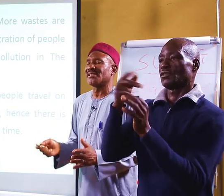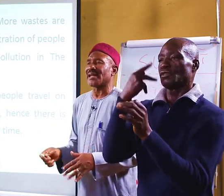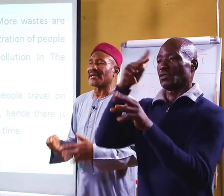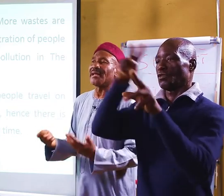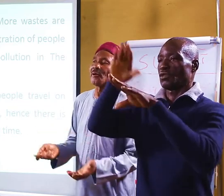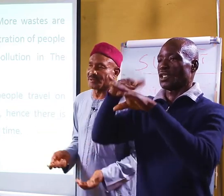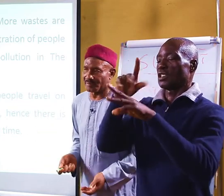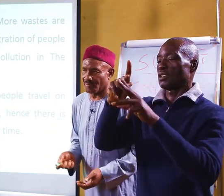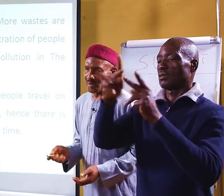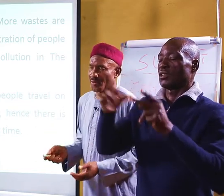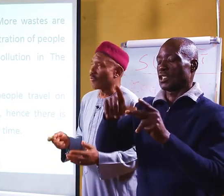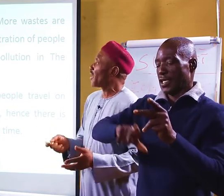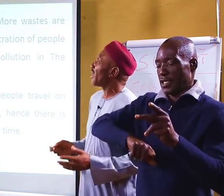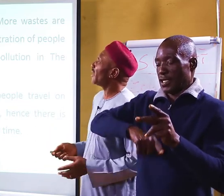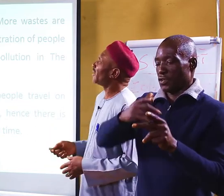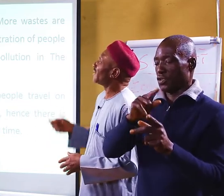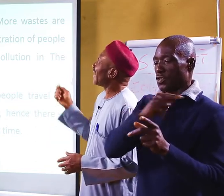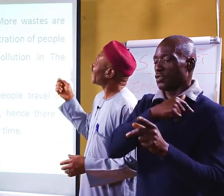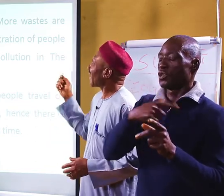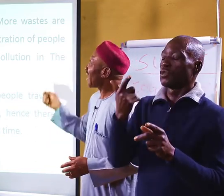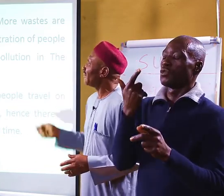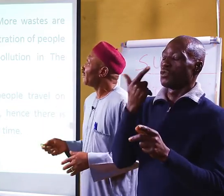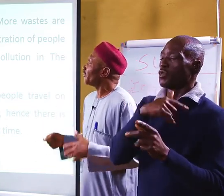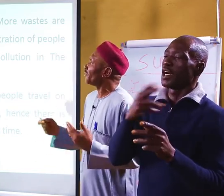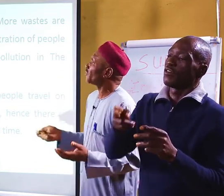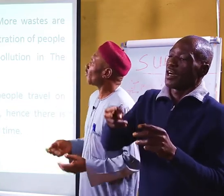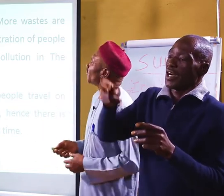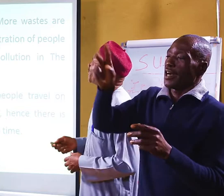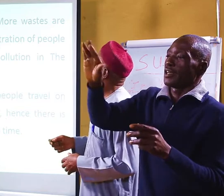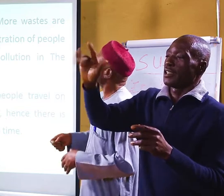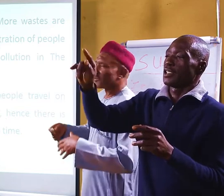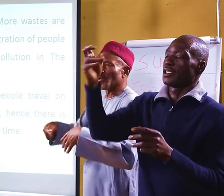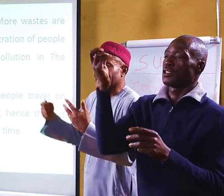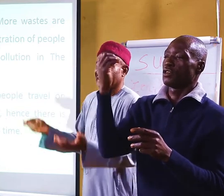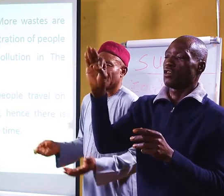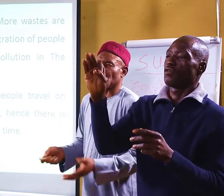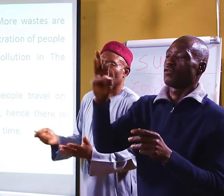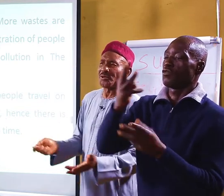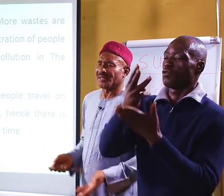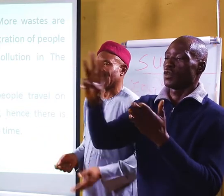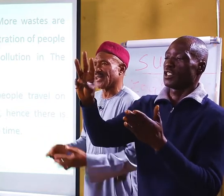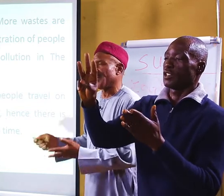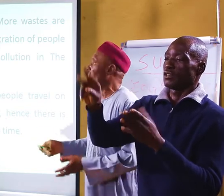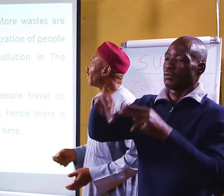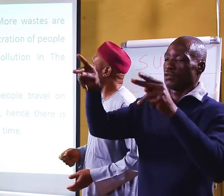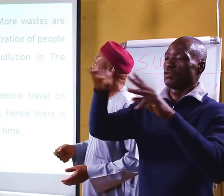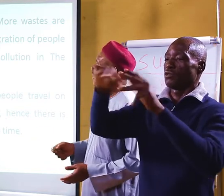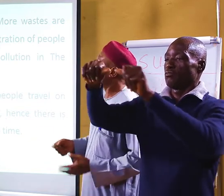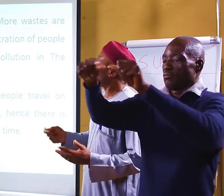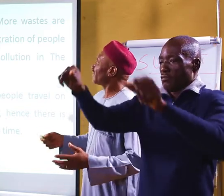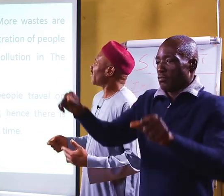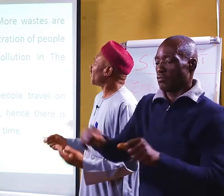at places like Lagos, where there is high rate of waste produced in an